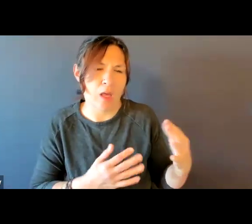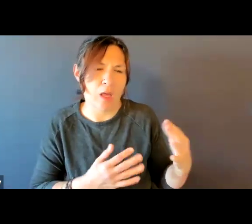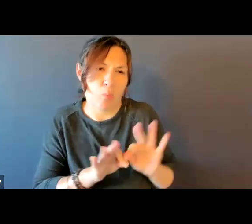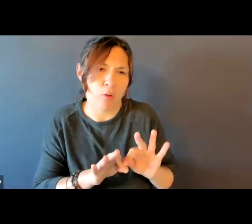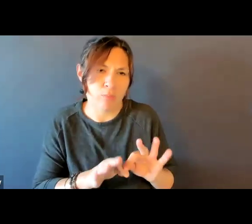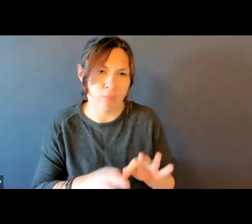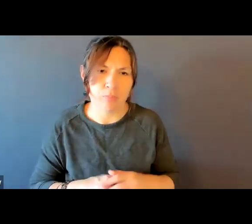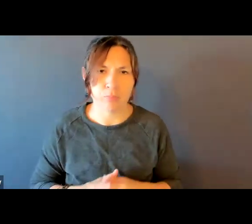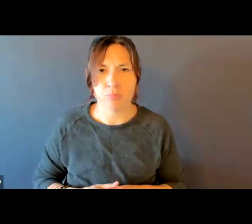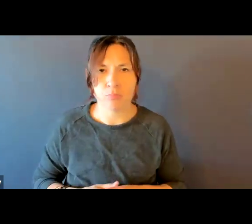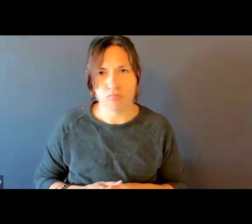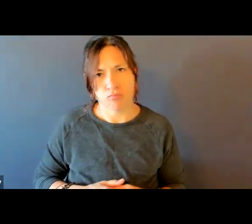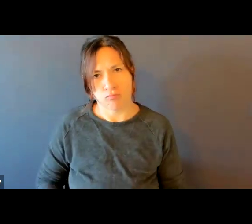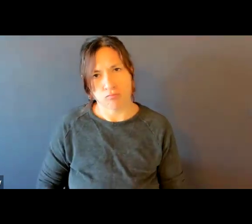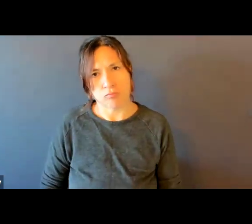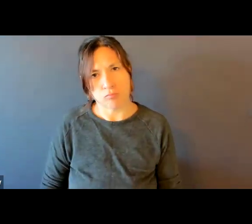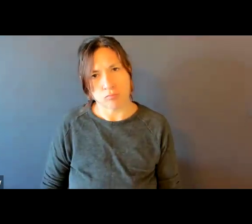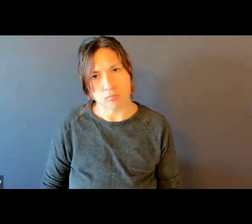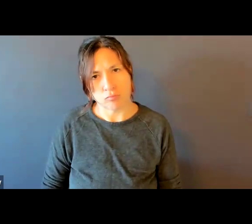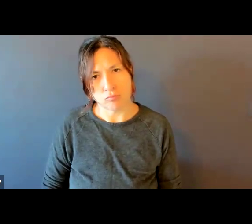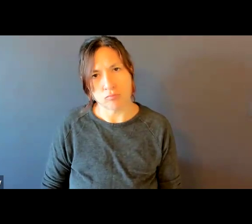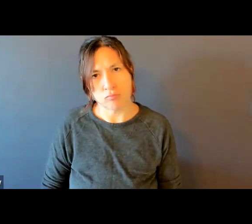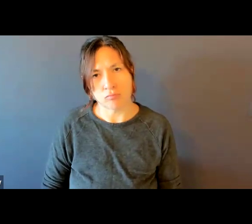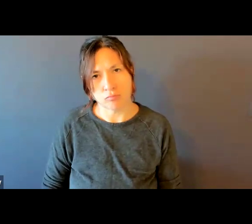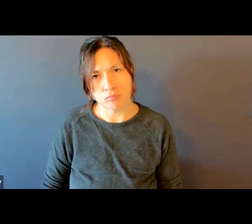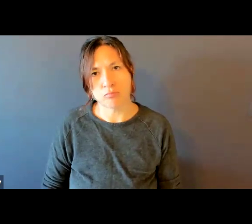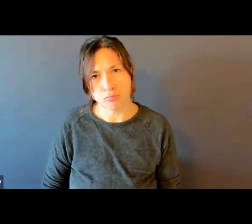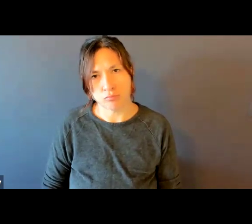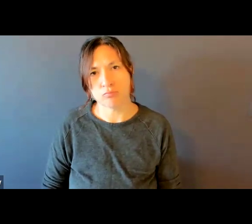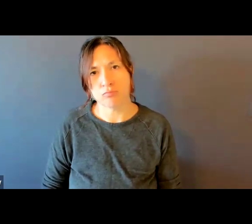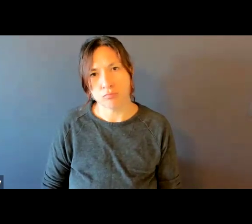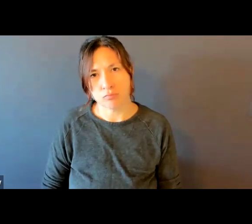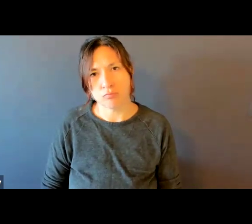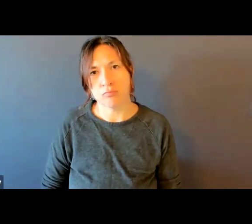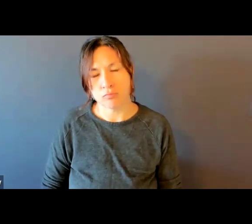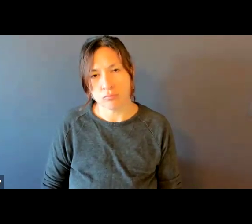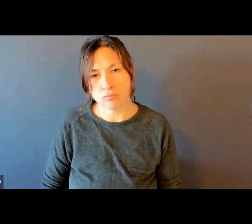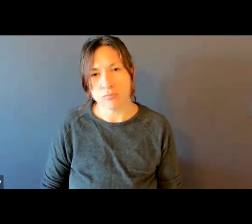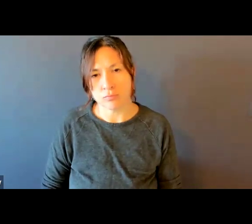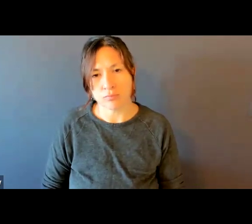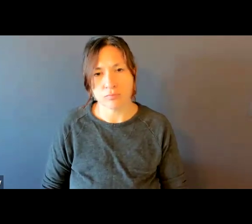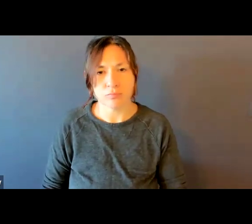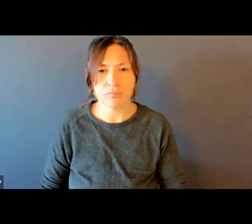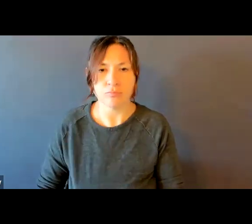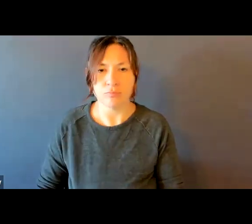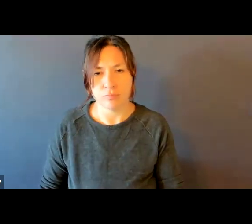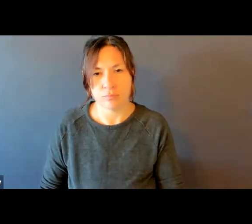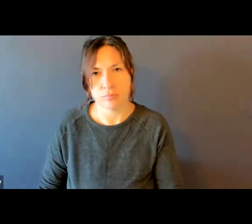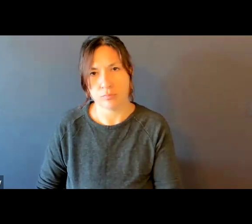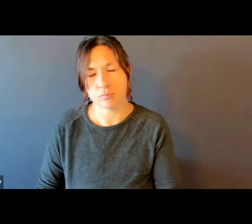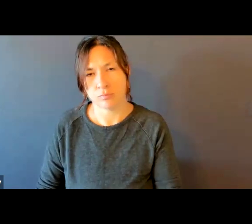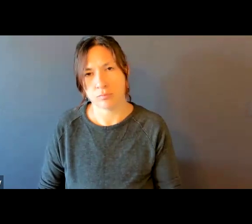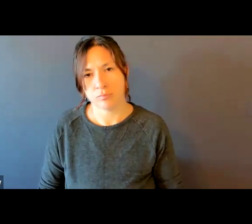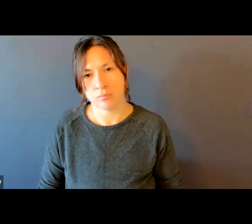que podemos ver un progreso es si comparamos qué pasó, cómo estaba antes, cómo está ahora, para nosotros poder ver que